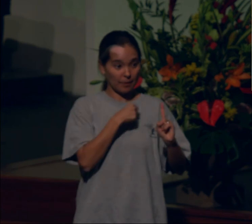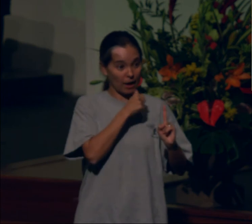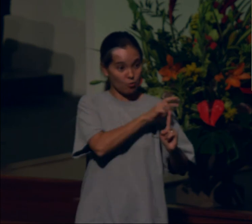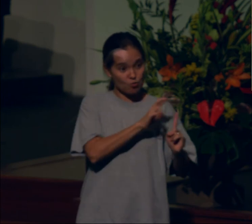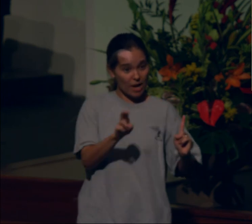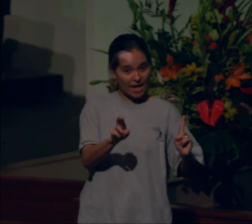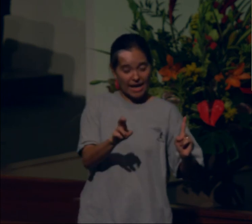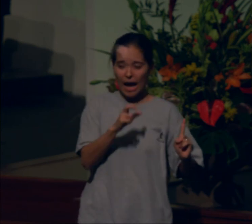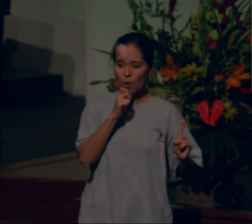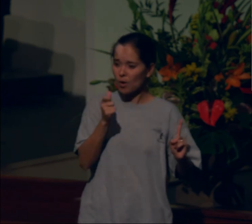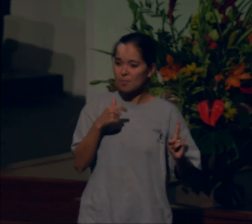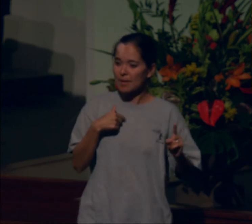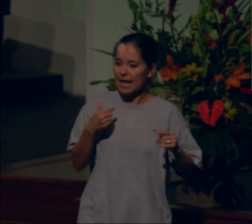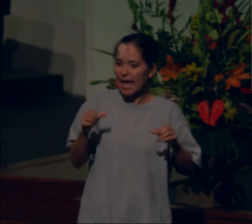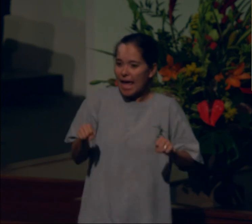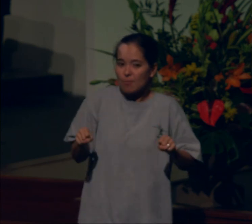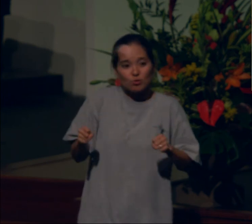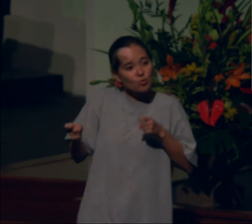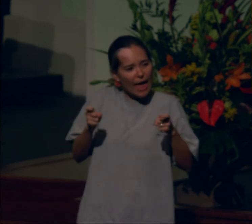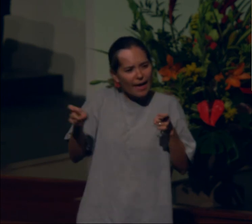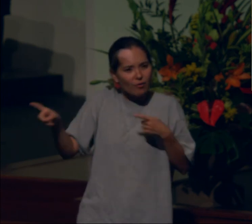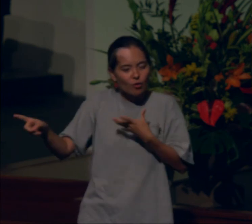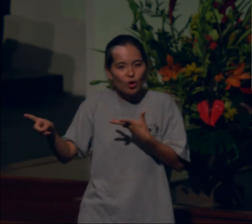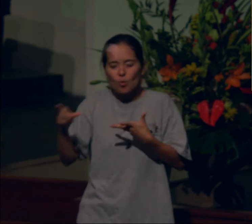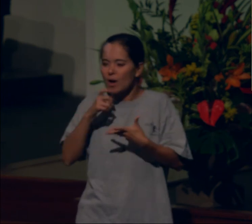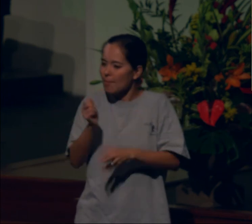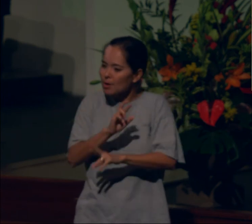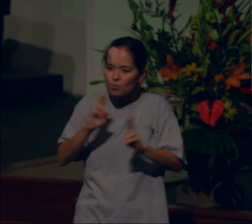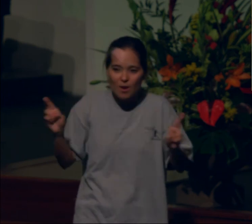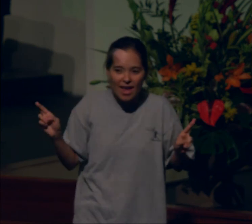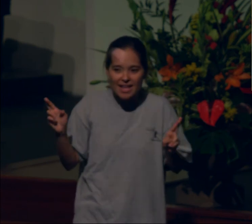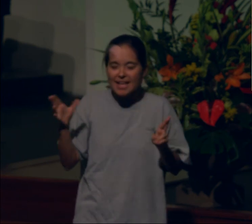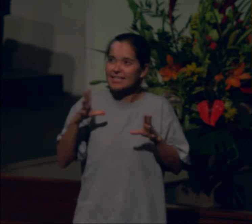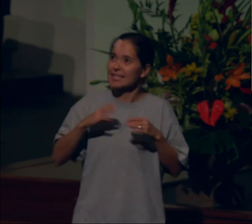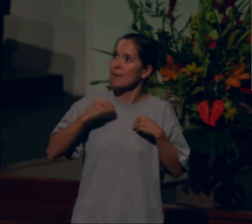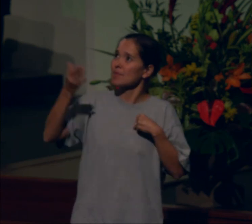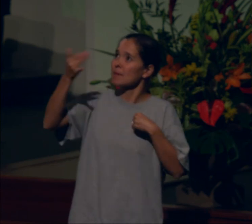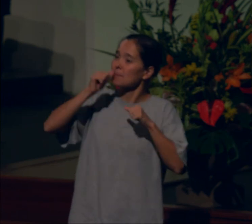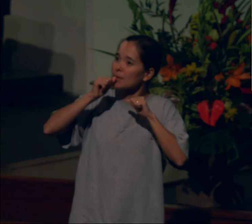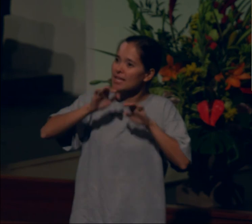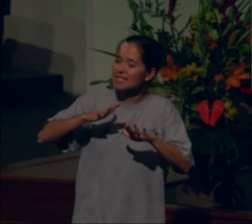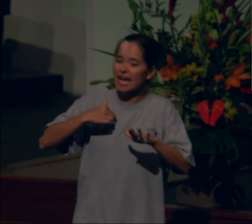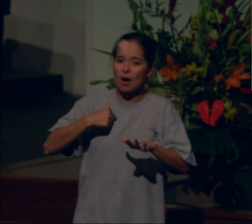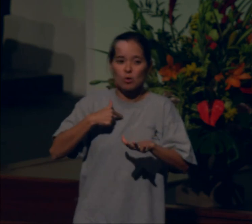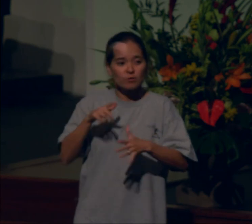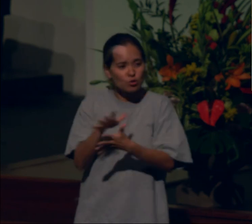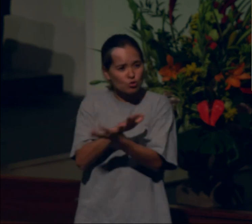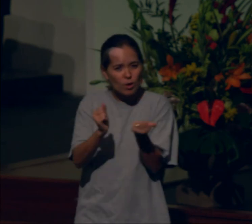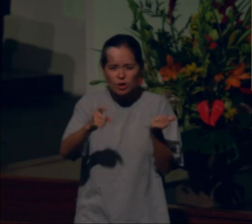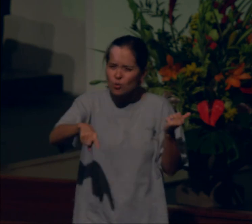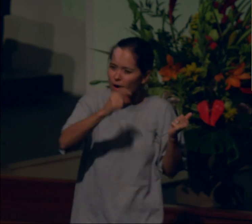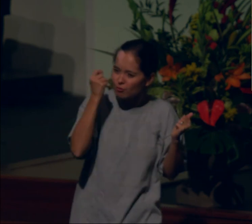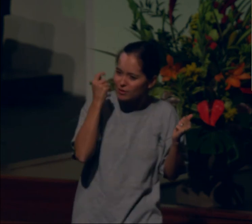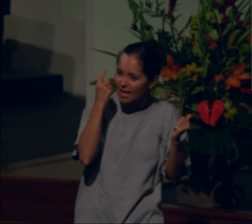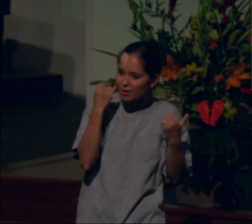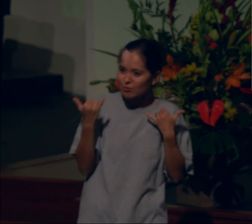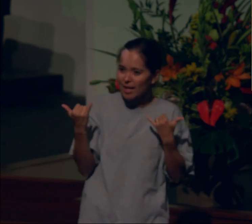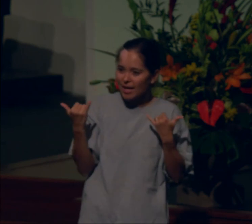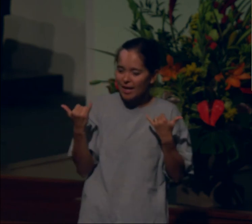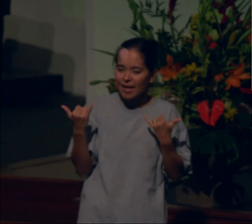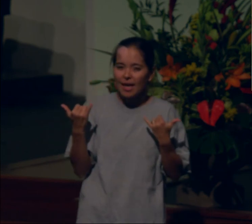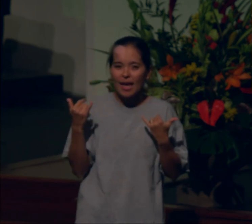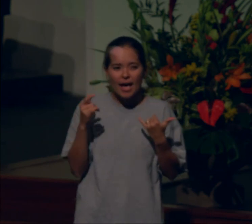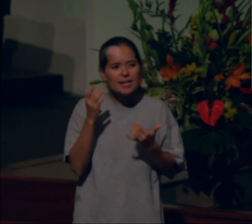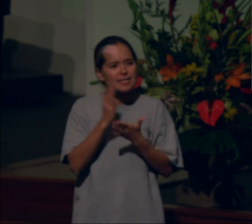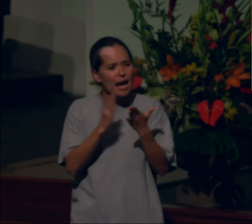have never been able to handle her. Yeah. I would have never been able to accept the blessing. I would have destroyed it. Are you hearing me today? Yeah. Some of you